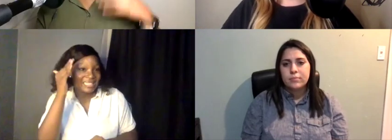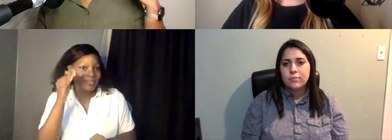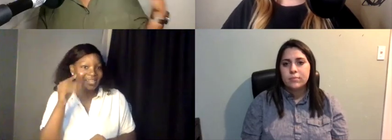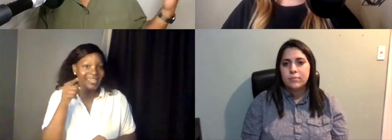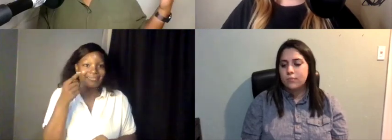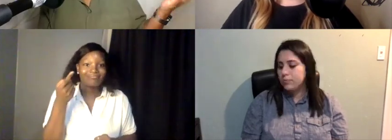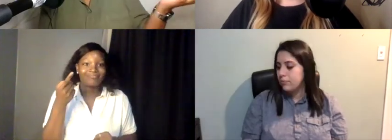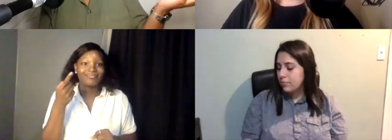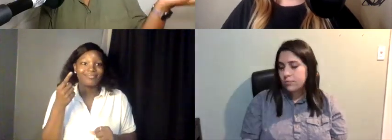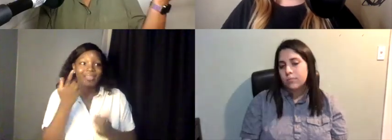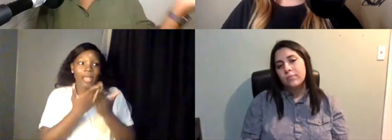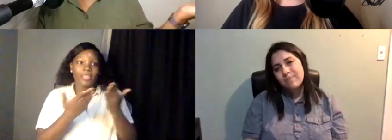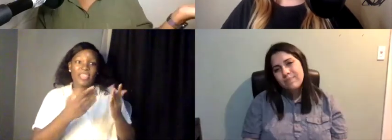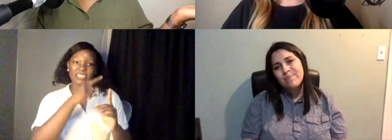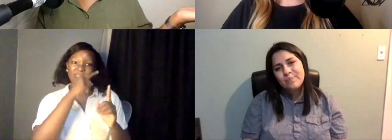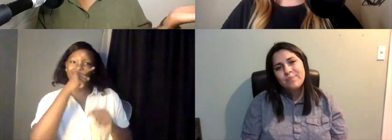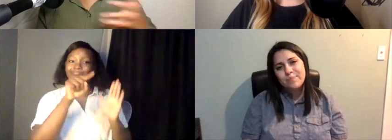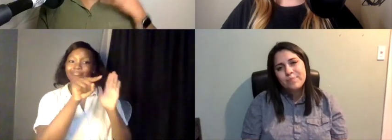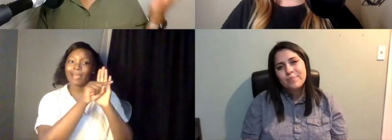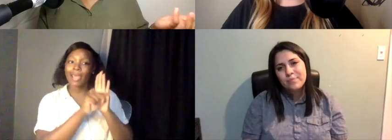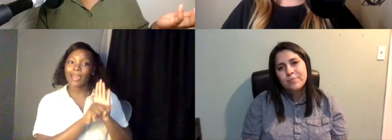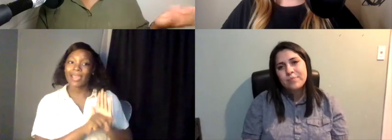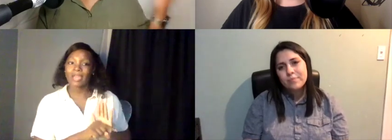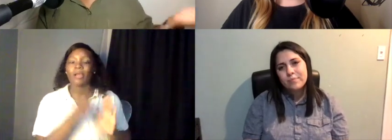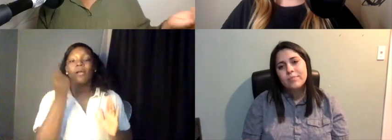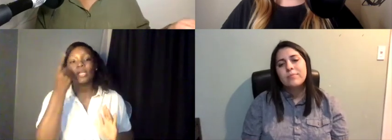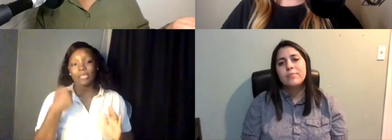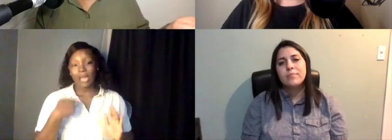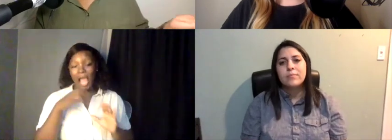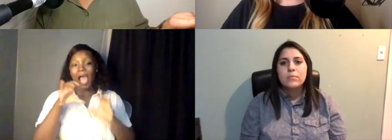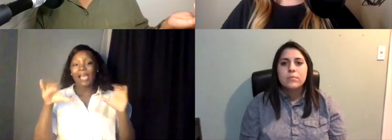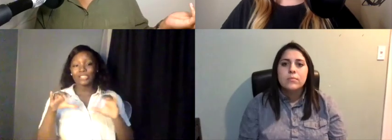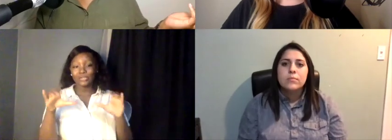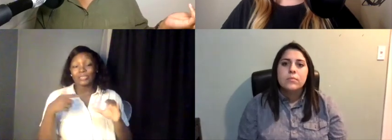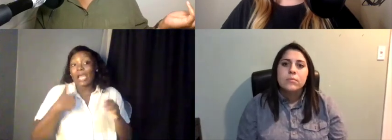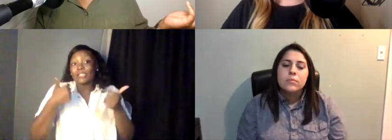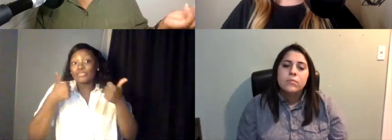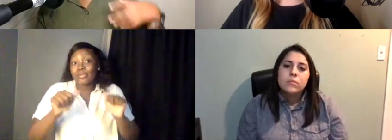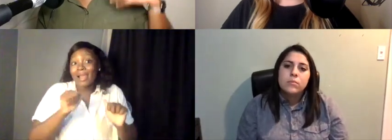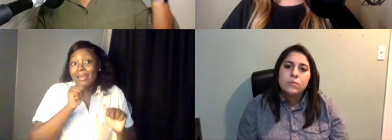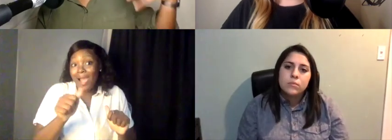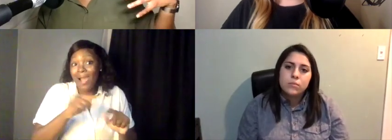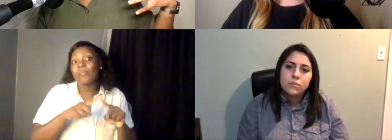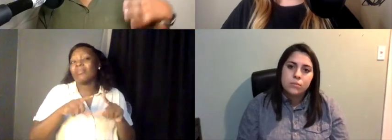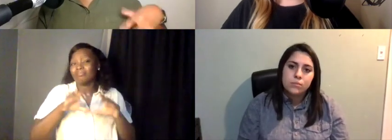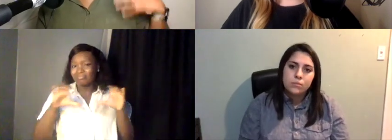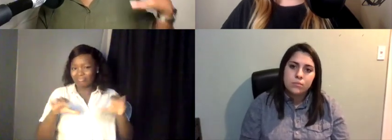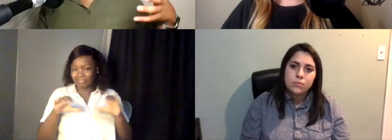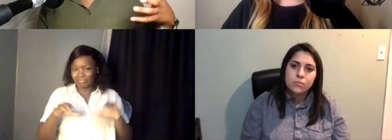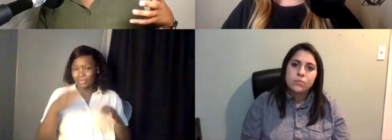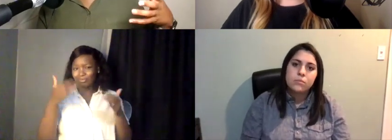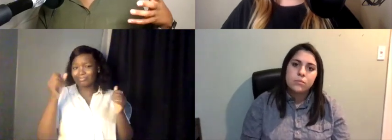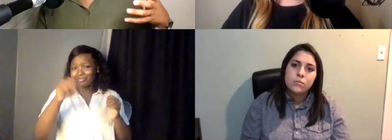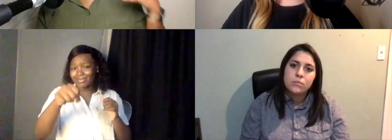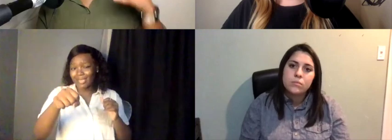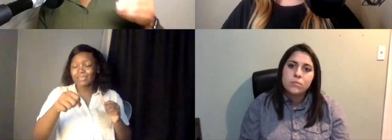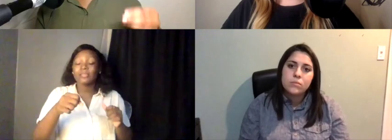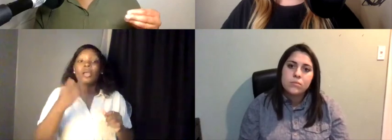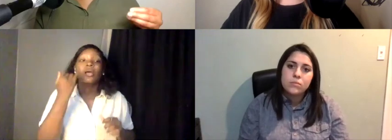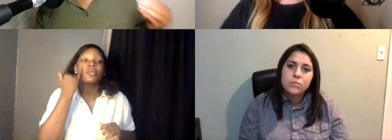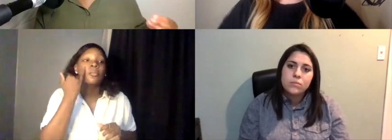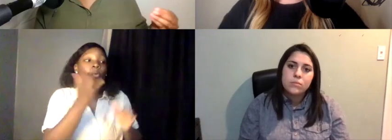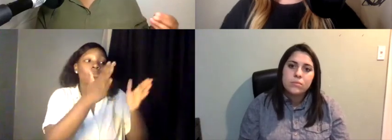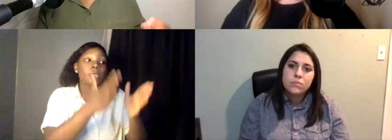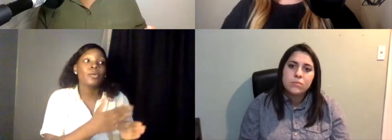at this. I do this, I'm sure, a lot of the times, and I do try to not do this, but if somebody tells you something is vulnerable, like